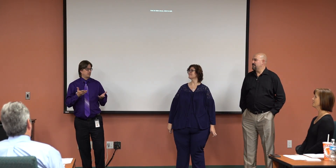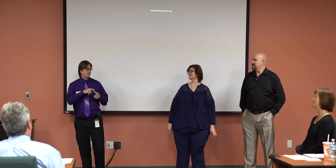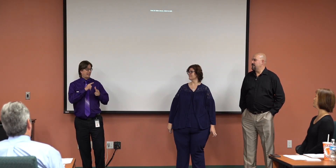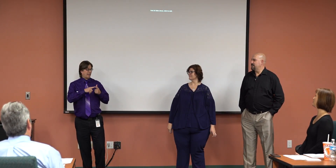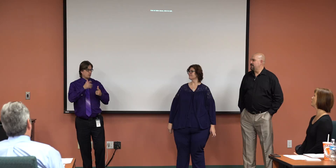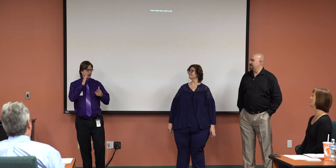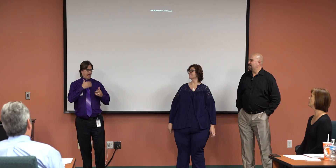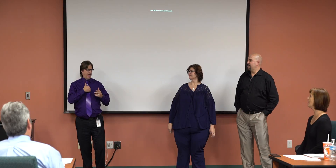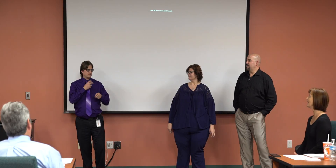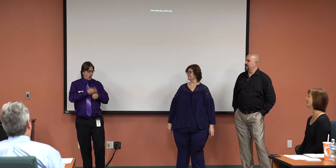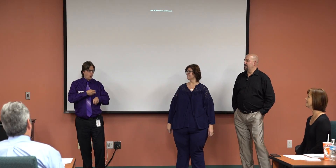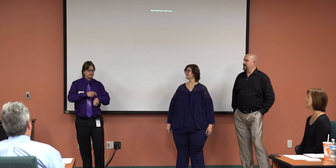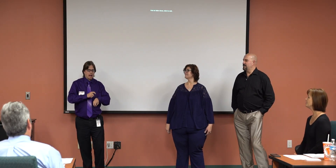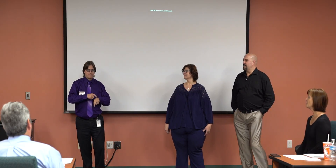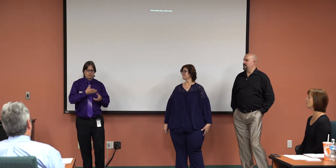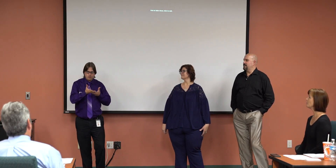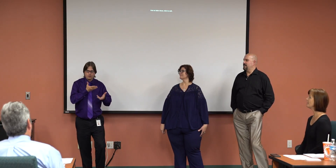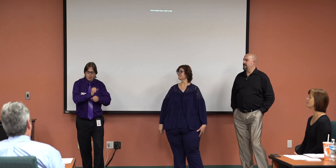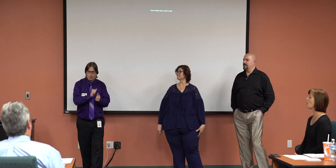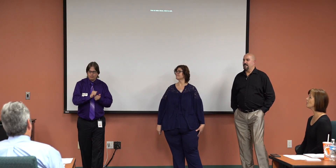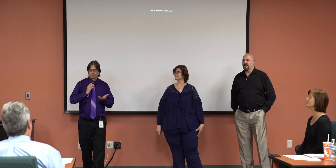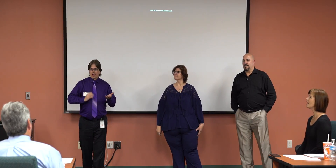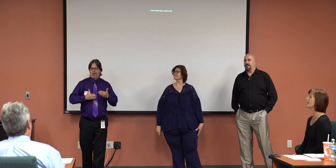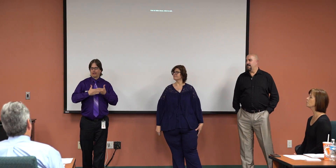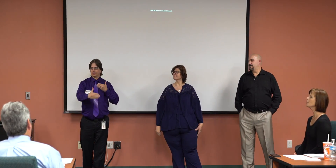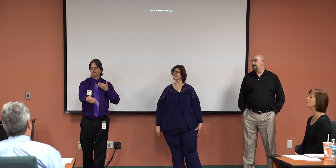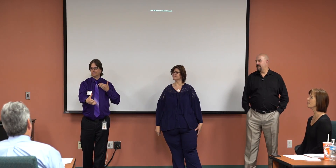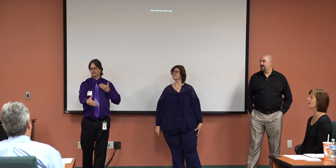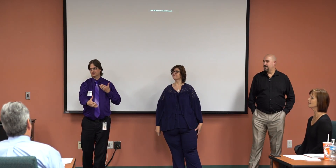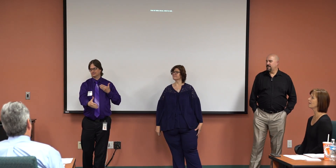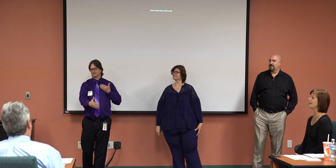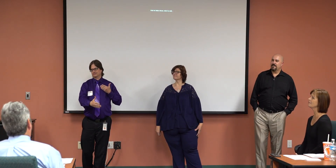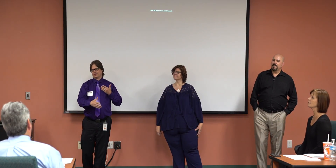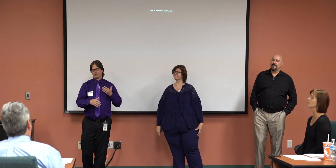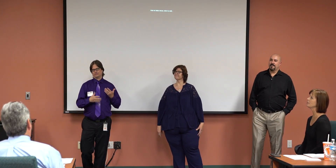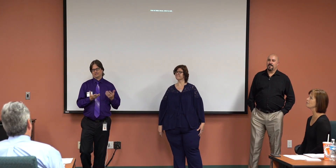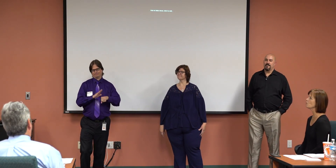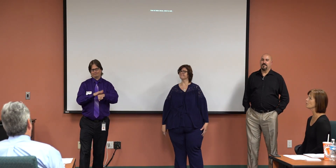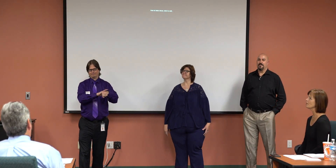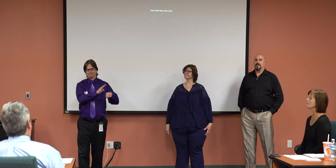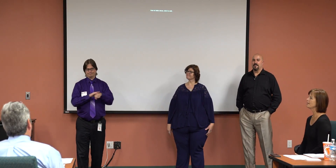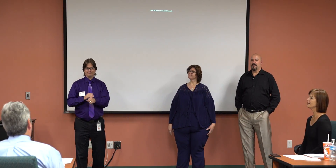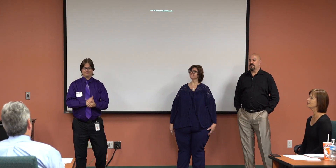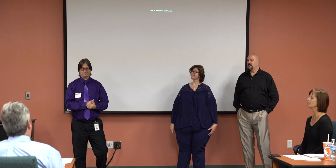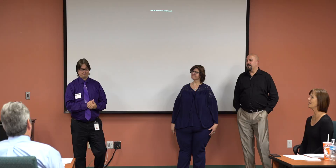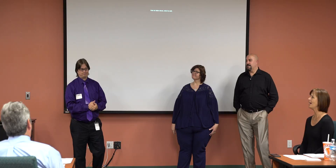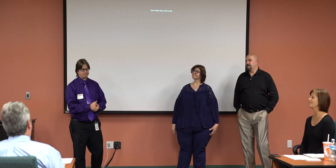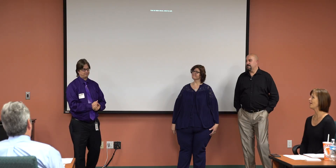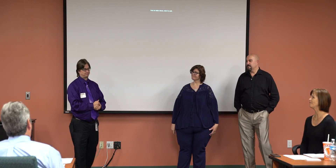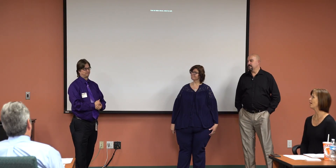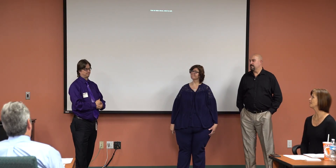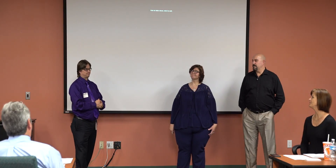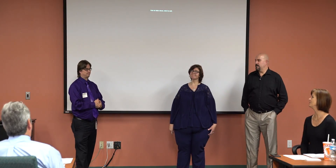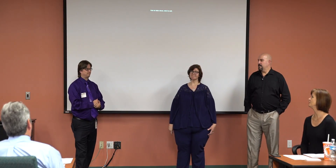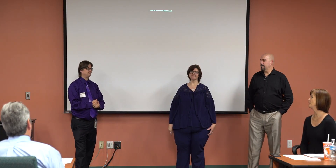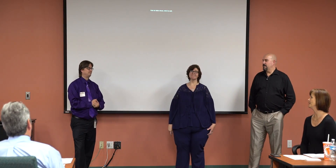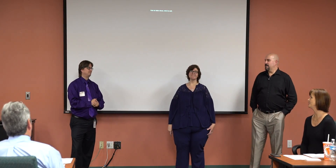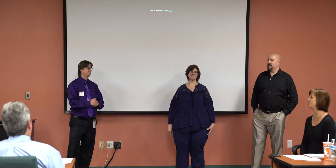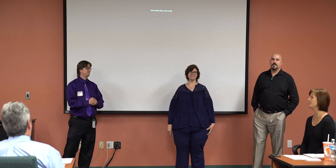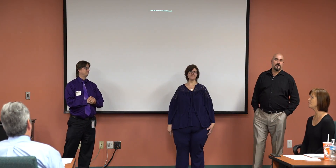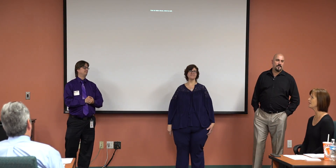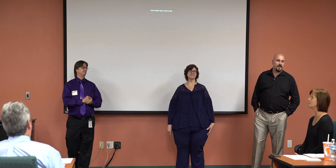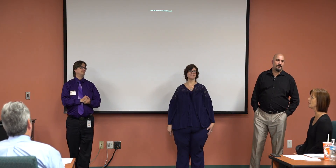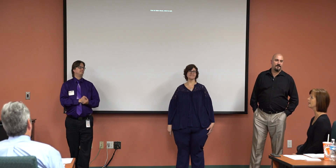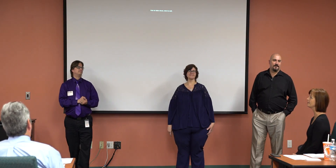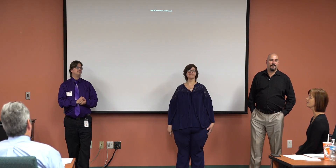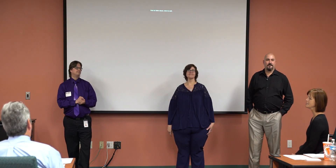going to trust the interpreter or the client. So they're going to have a hard time working with that client from thenceforward because you're going to have that violation of trust.